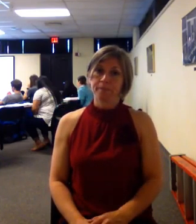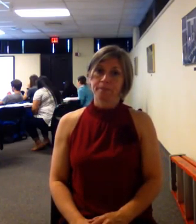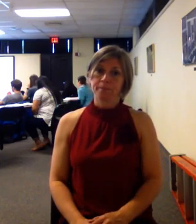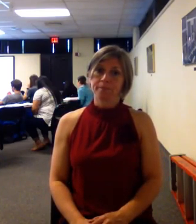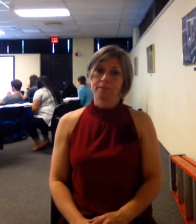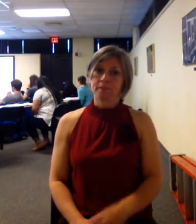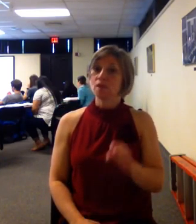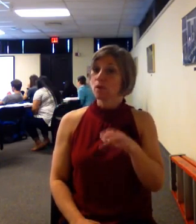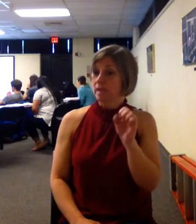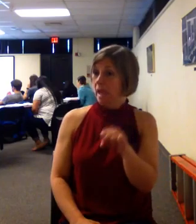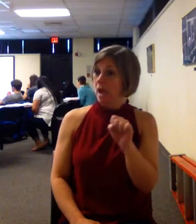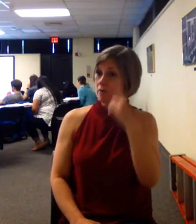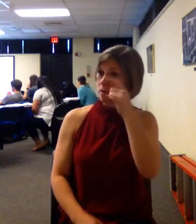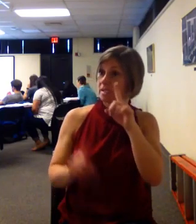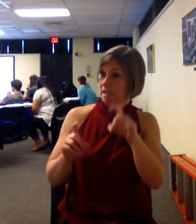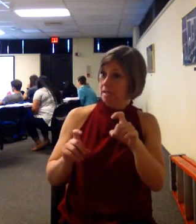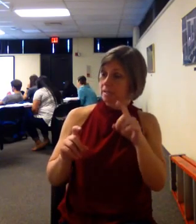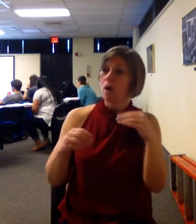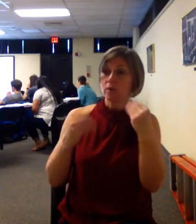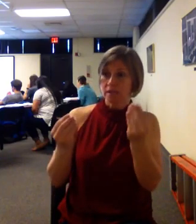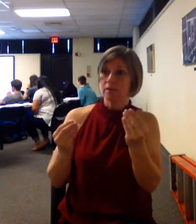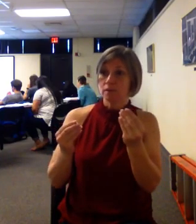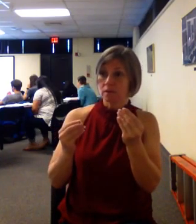So yes, on the exam, I'm going to get you to the whole SML equation.